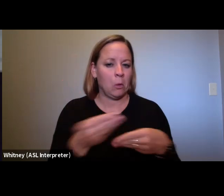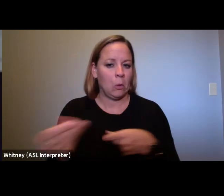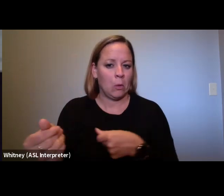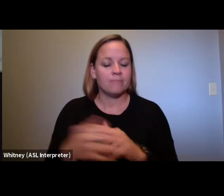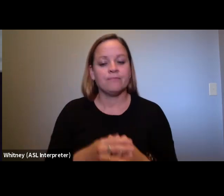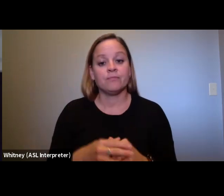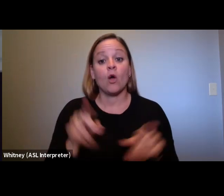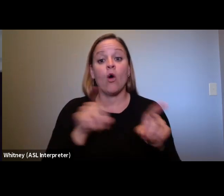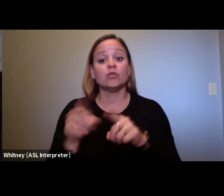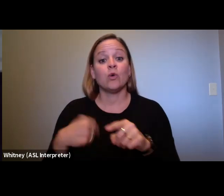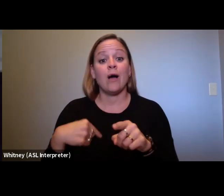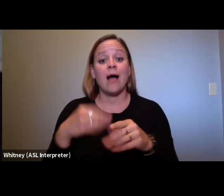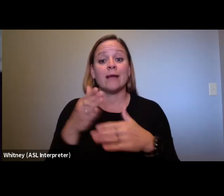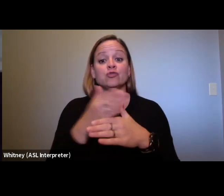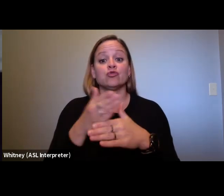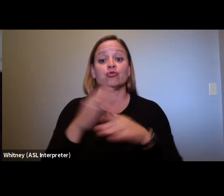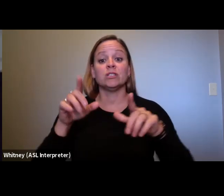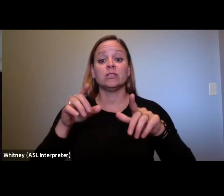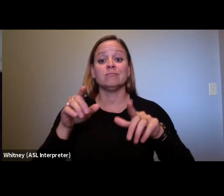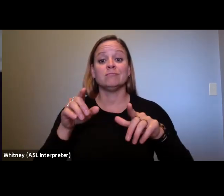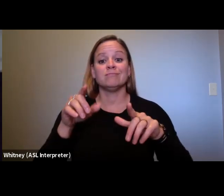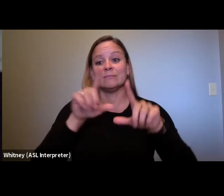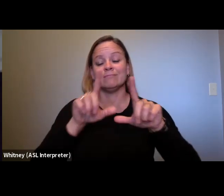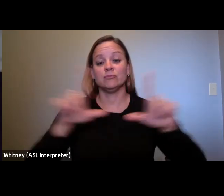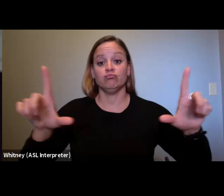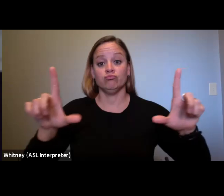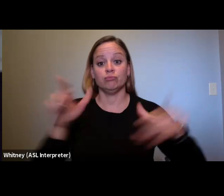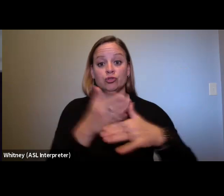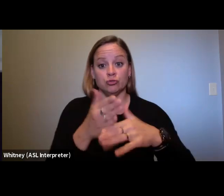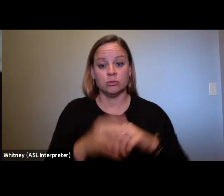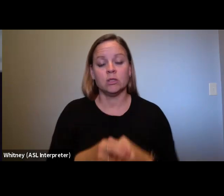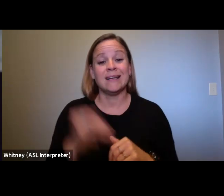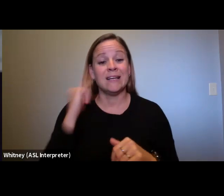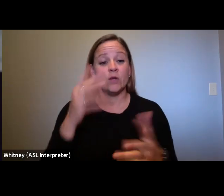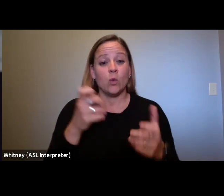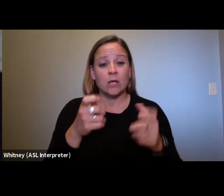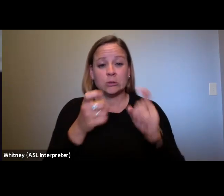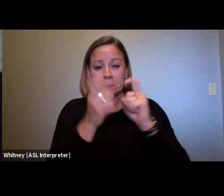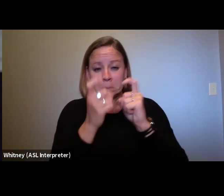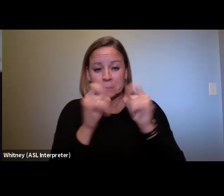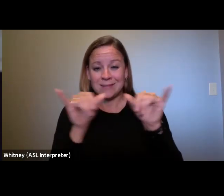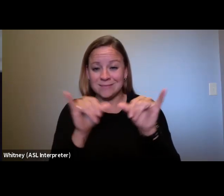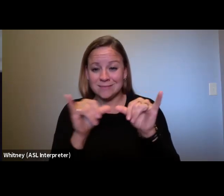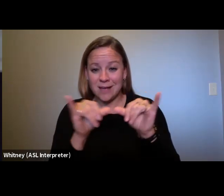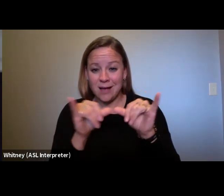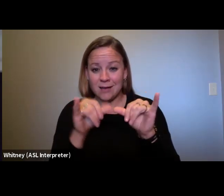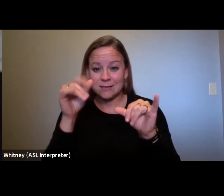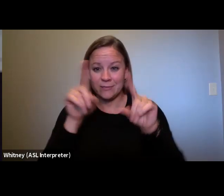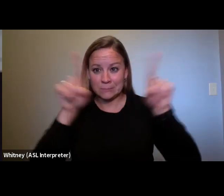Also, I am screen sharing. So if you want to adjust the size of the